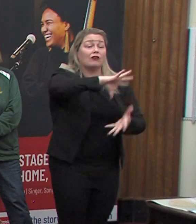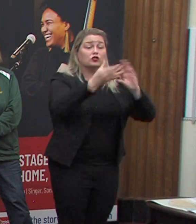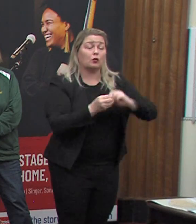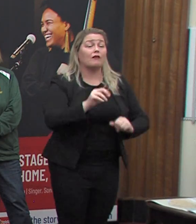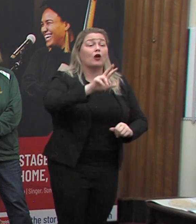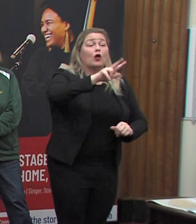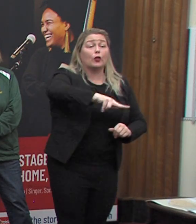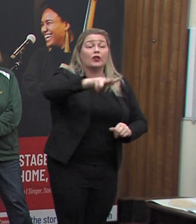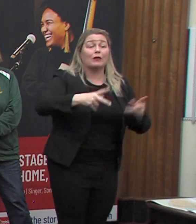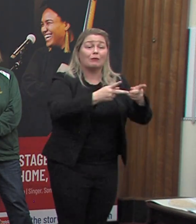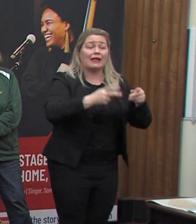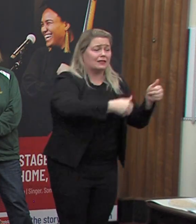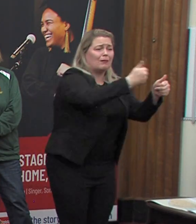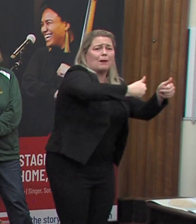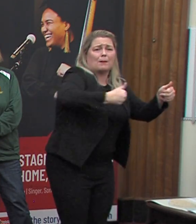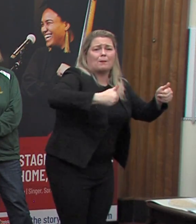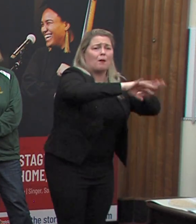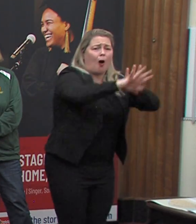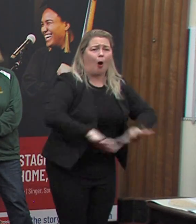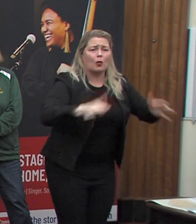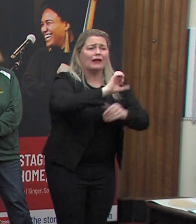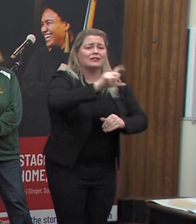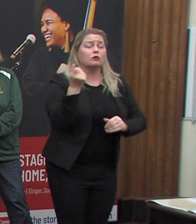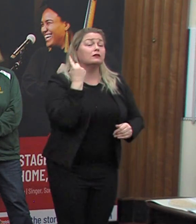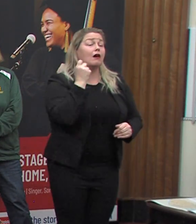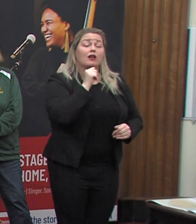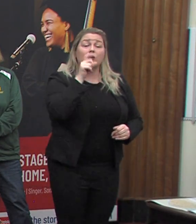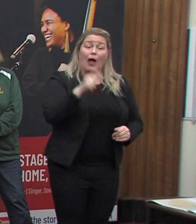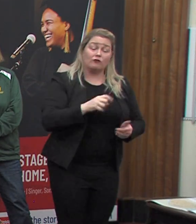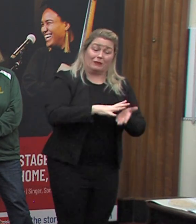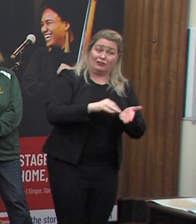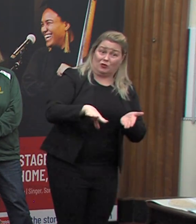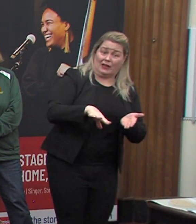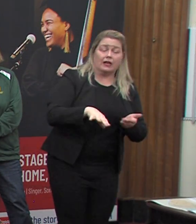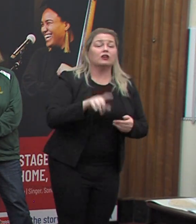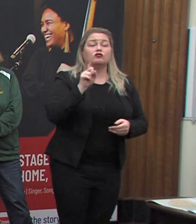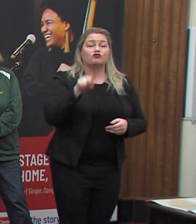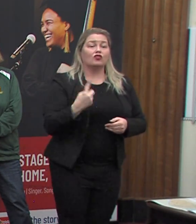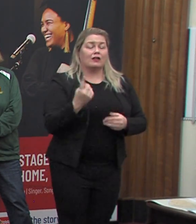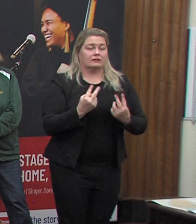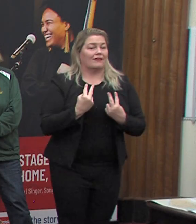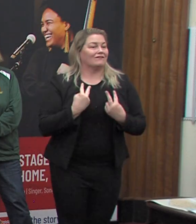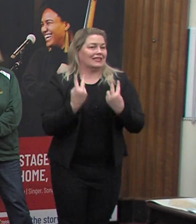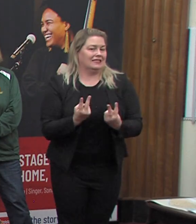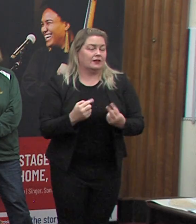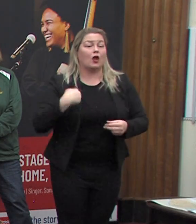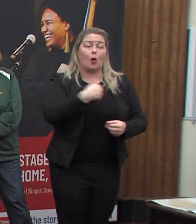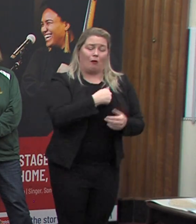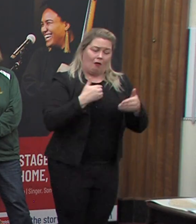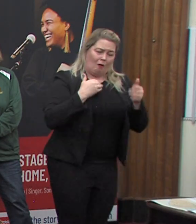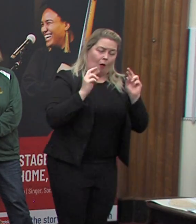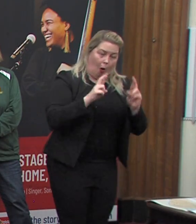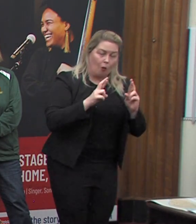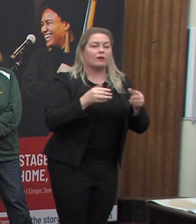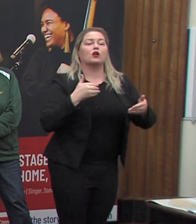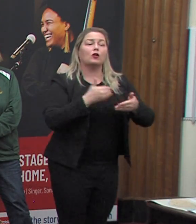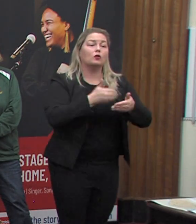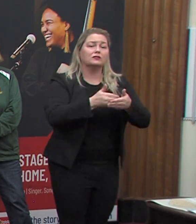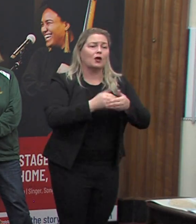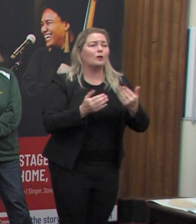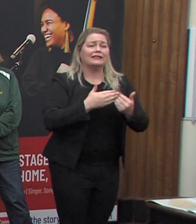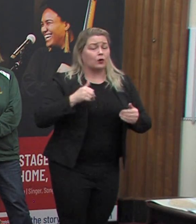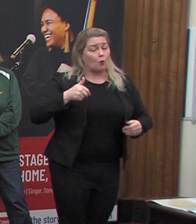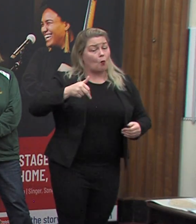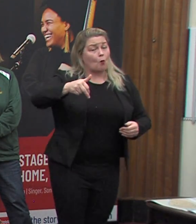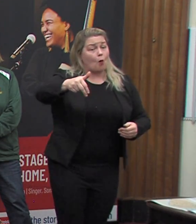You do not have to be a student of that site. You just have to go to the site. We hope that it is close enough to people so that they can just walk